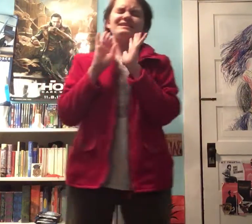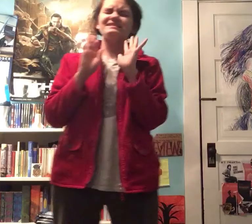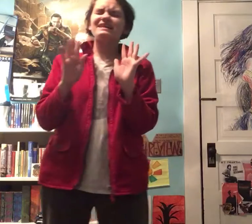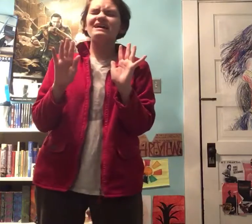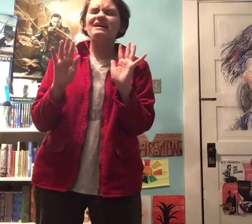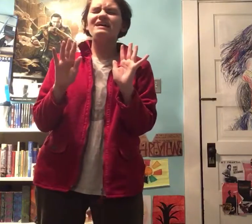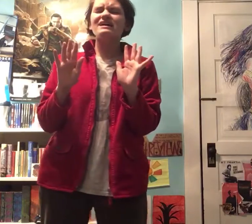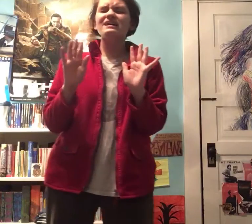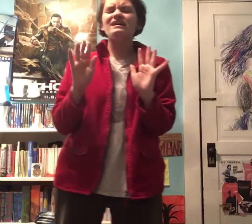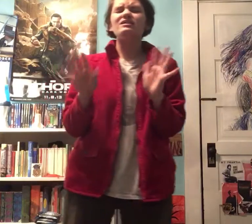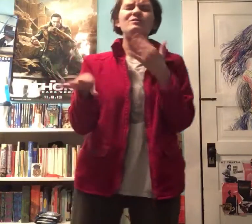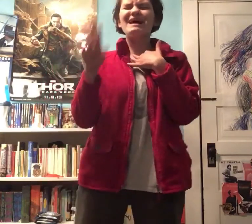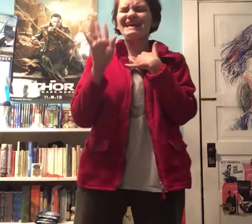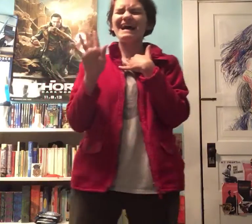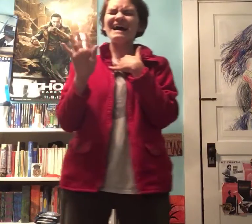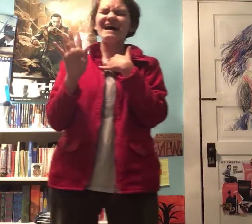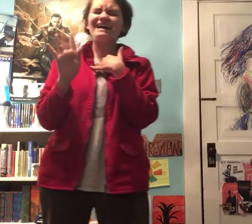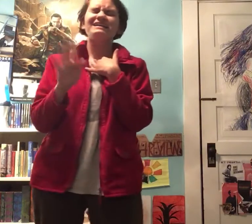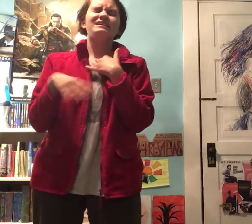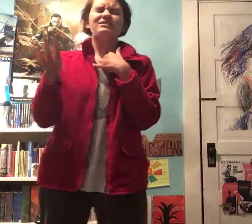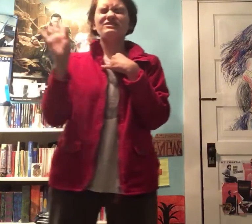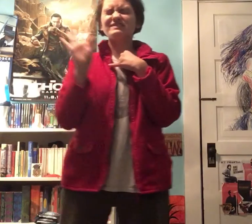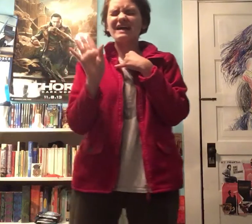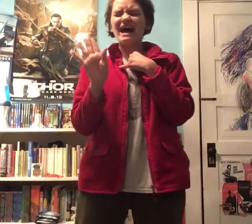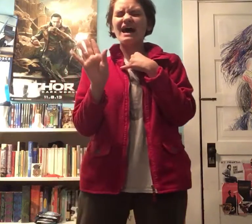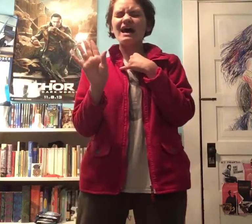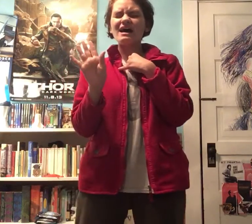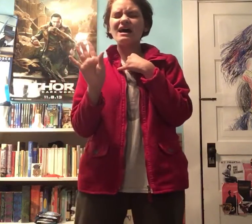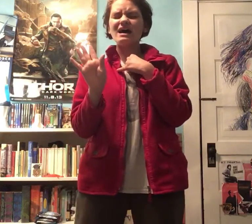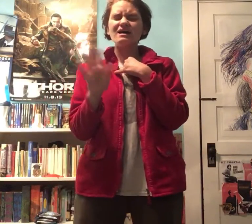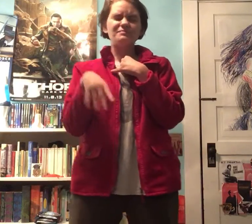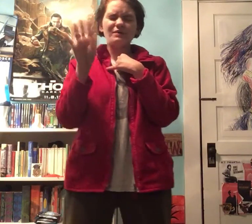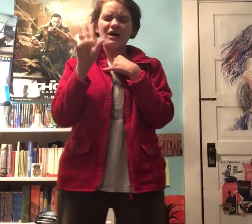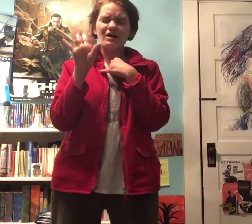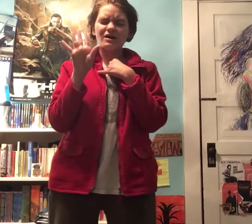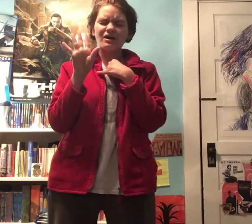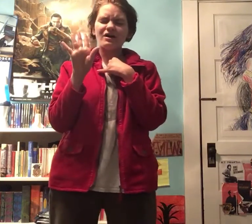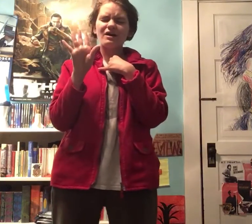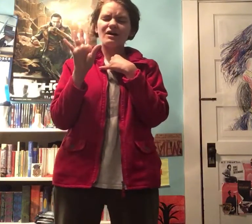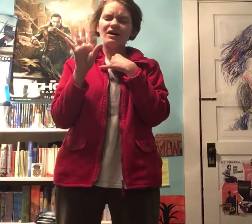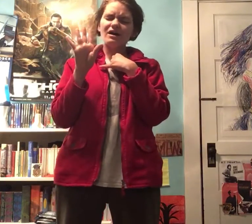to skin, oh my God, don't you stop, boy.